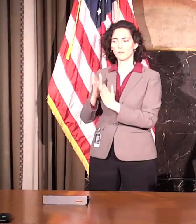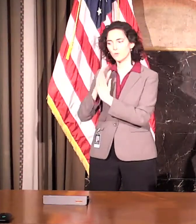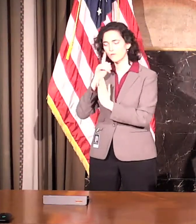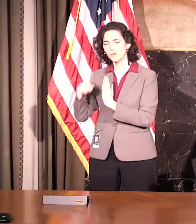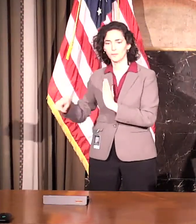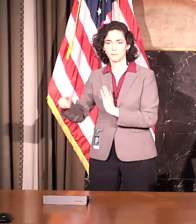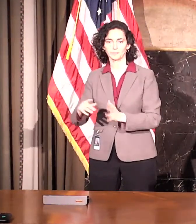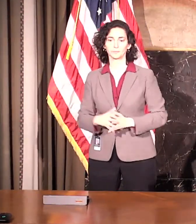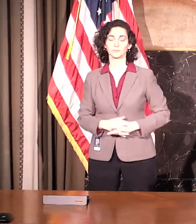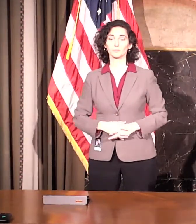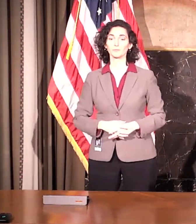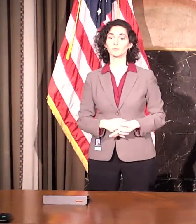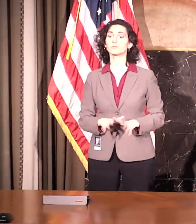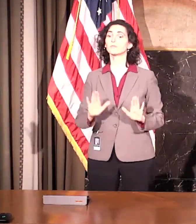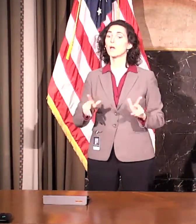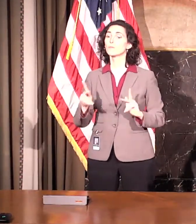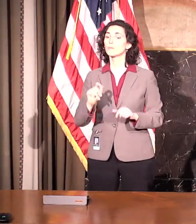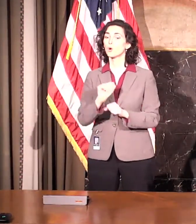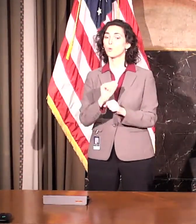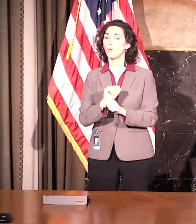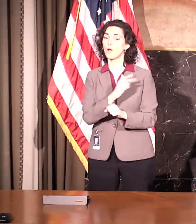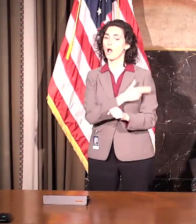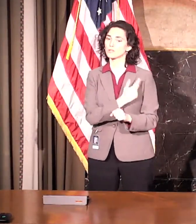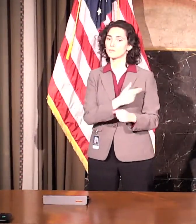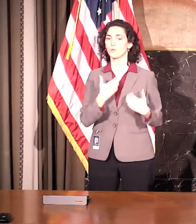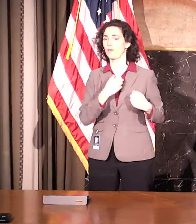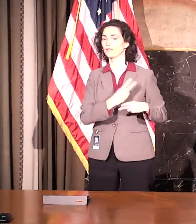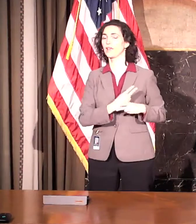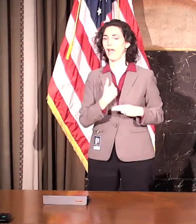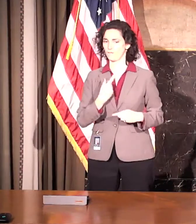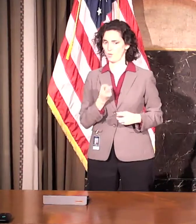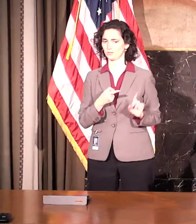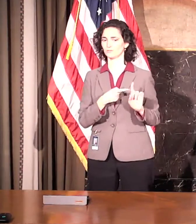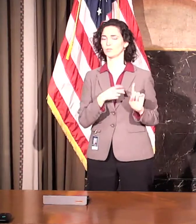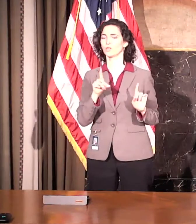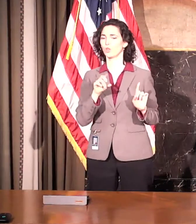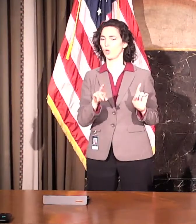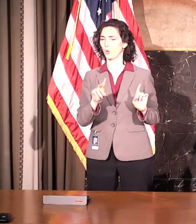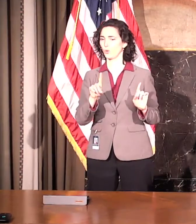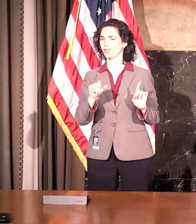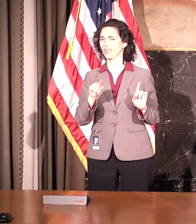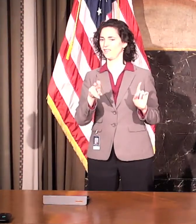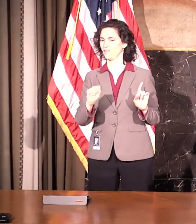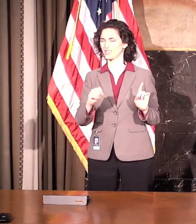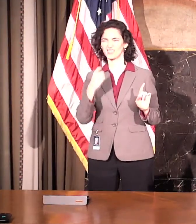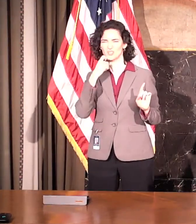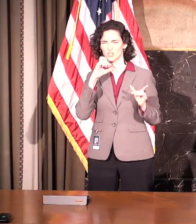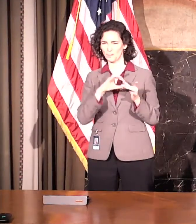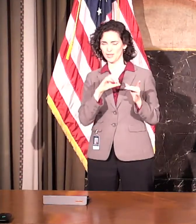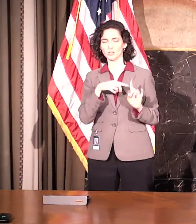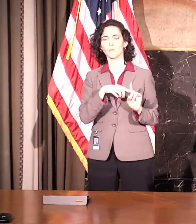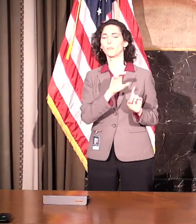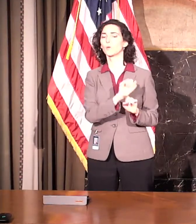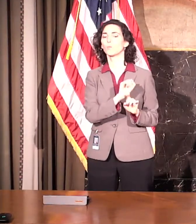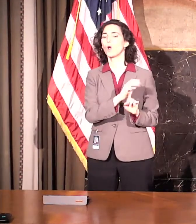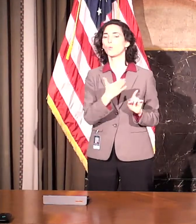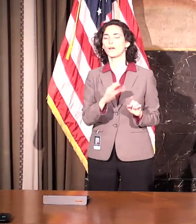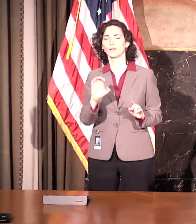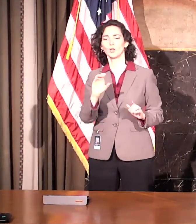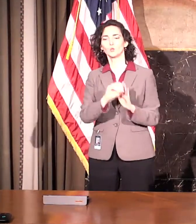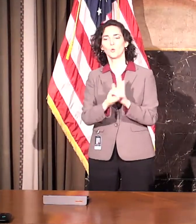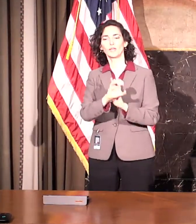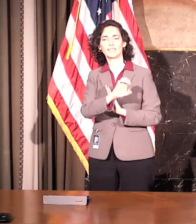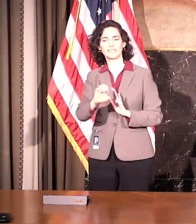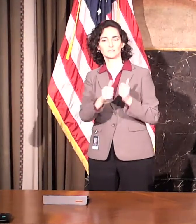healthcare folks, we've got one with us right now, Dr. Davis, who I told you a minute ago is CEO of New Orleans East.